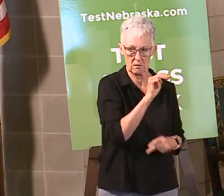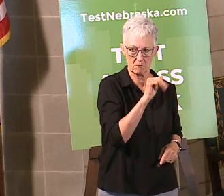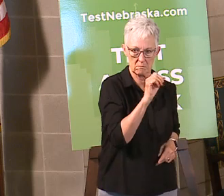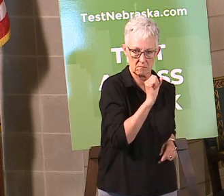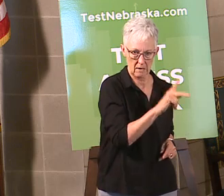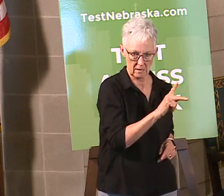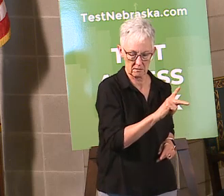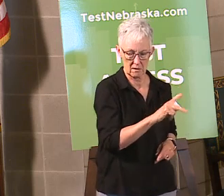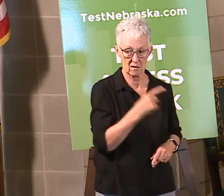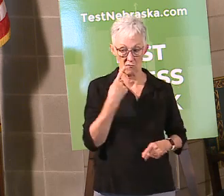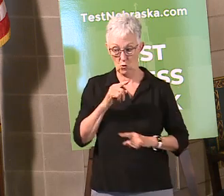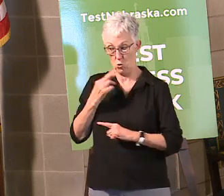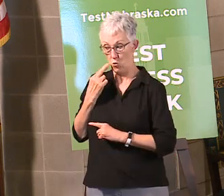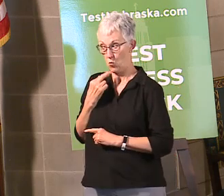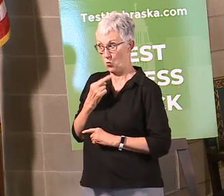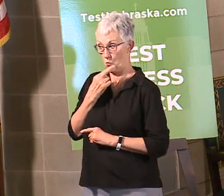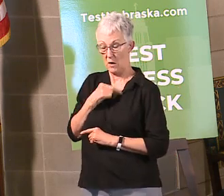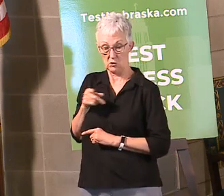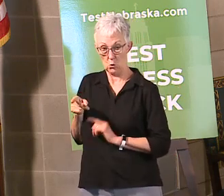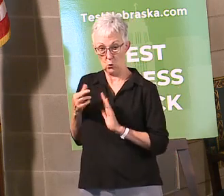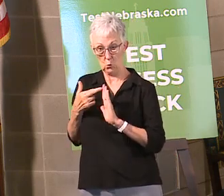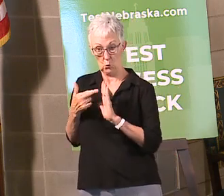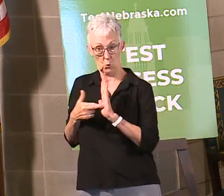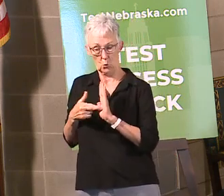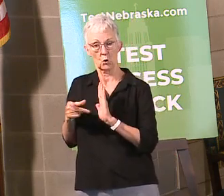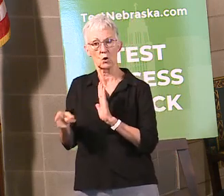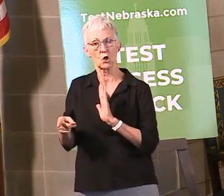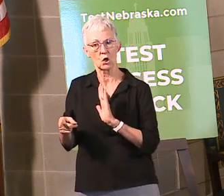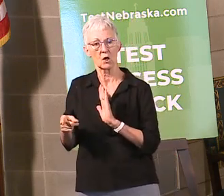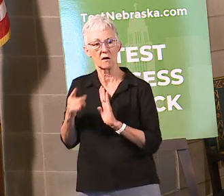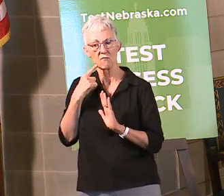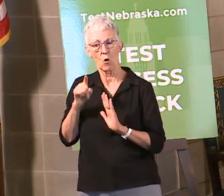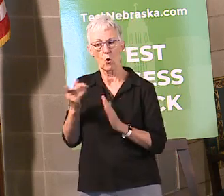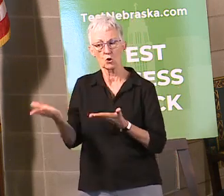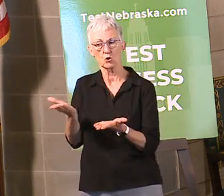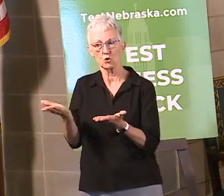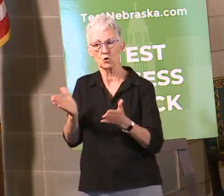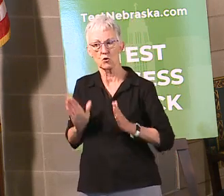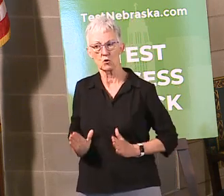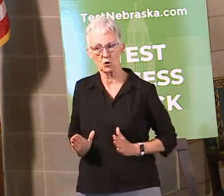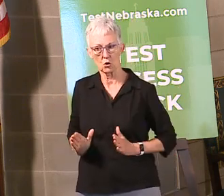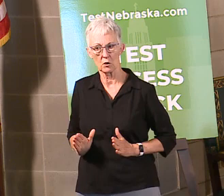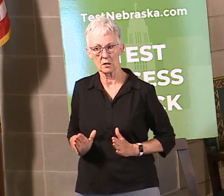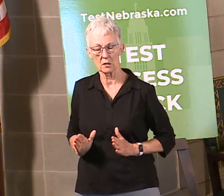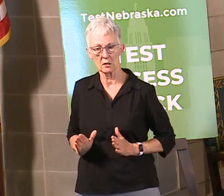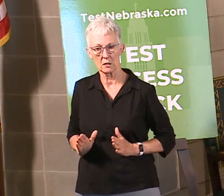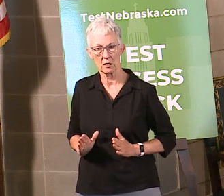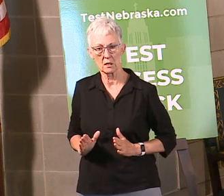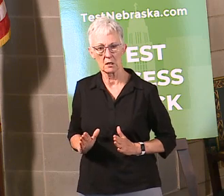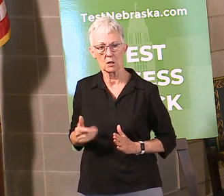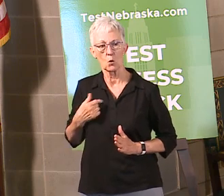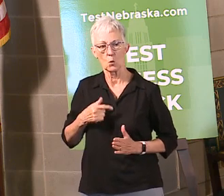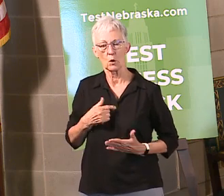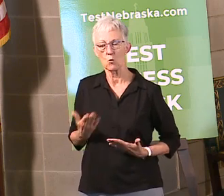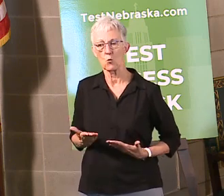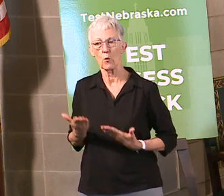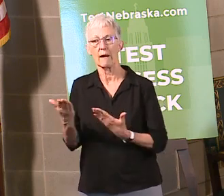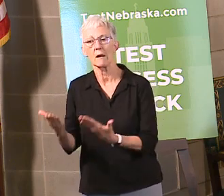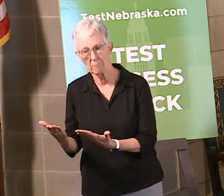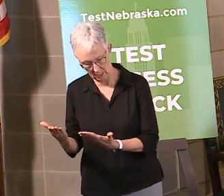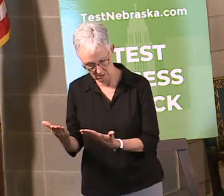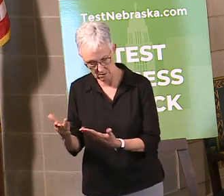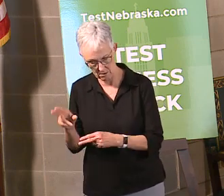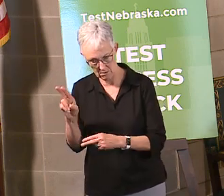we had a DHM, but the wearing a mask for servers was not in there. It was in the guidance document. What's the difference between